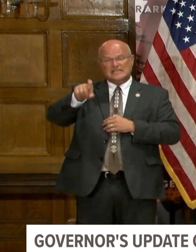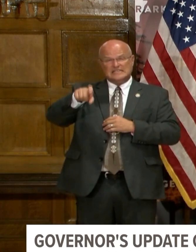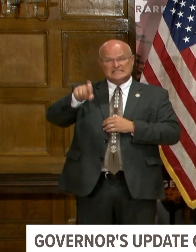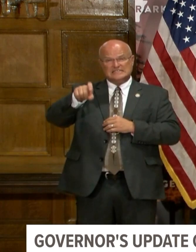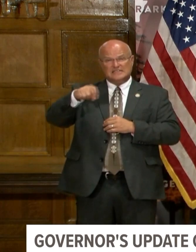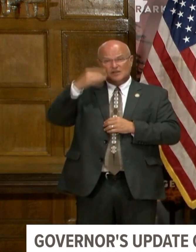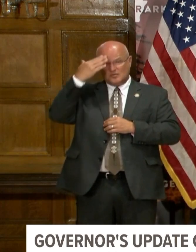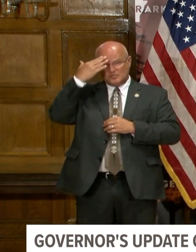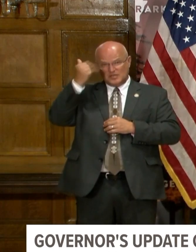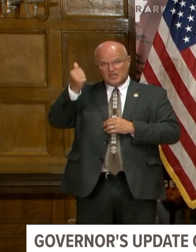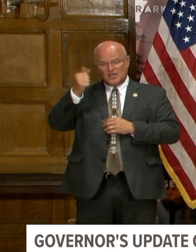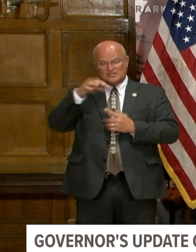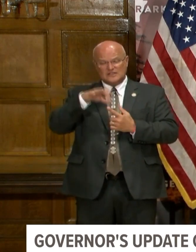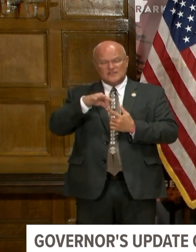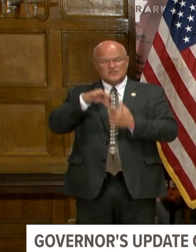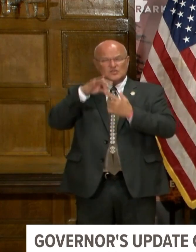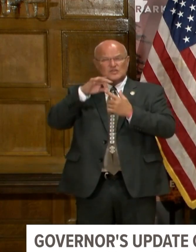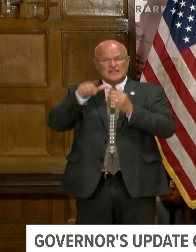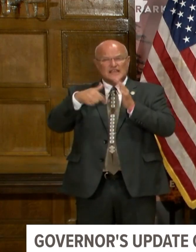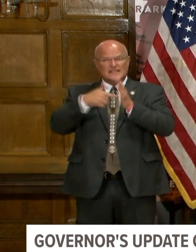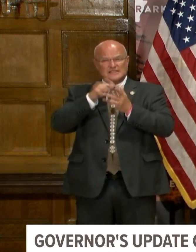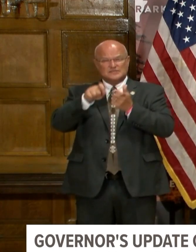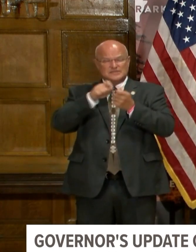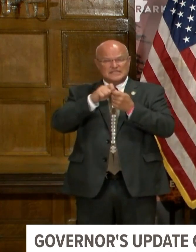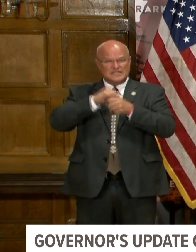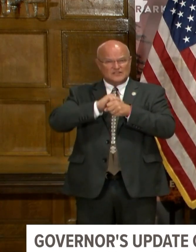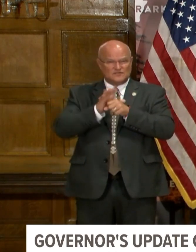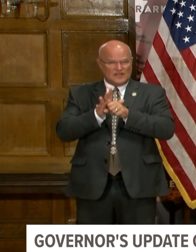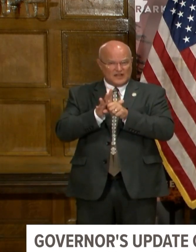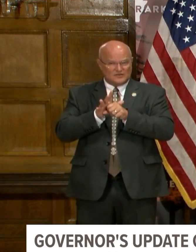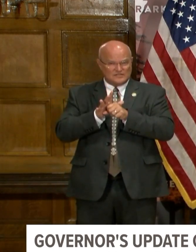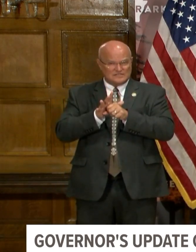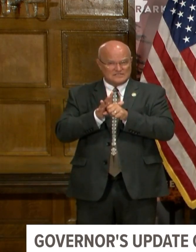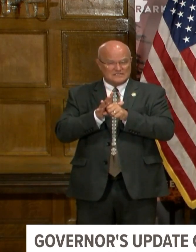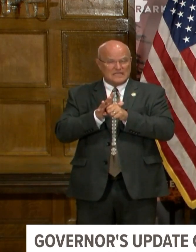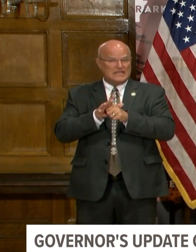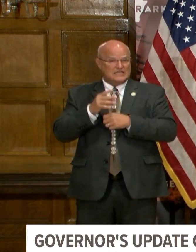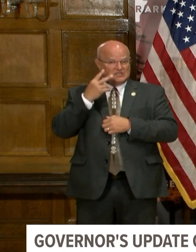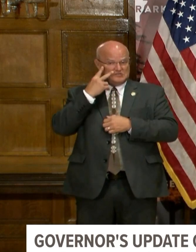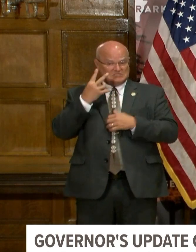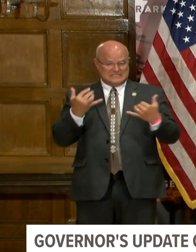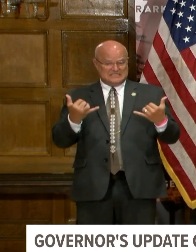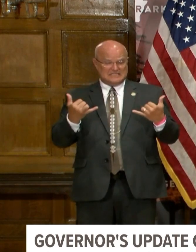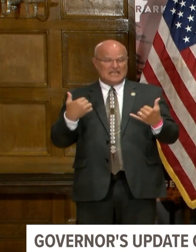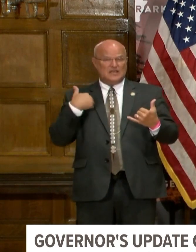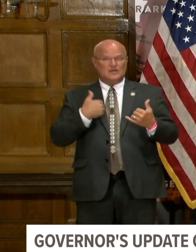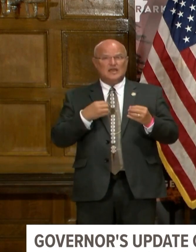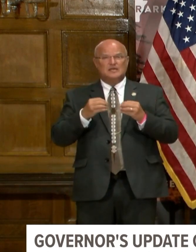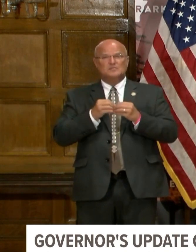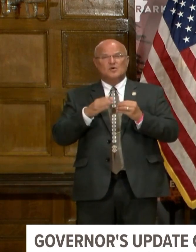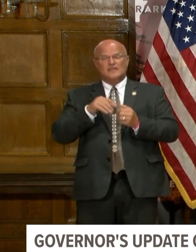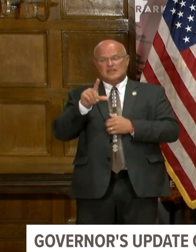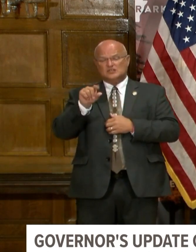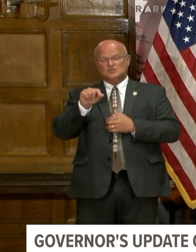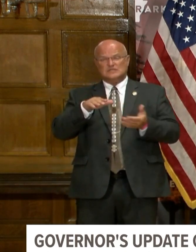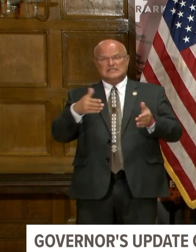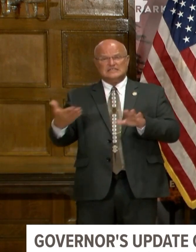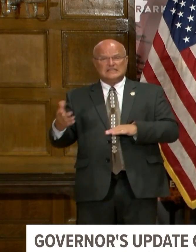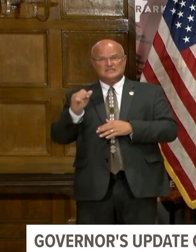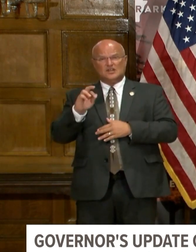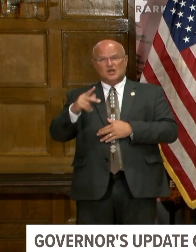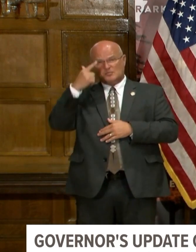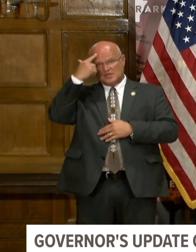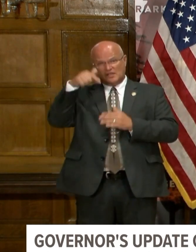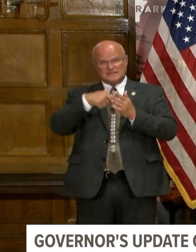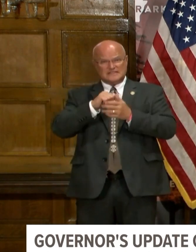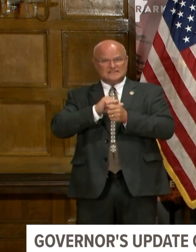necessary because of the uniqueness of this particular virus. And as you can see today, we had over 20 deaths in Arkansas because